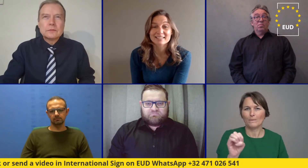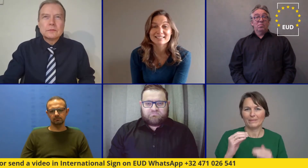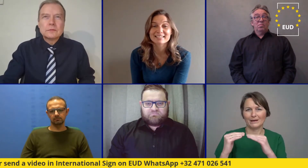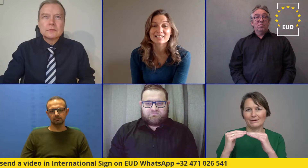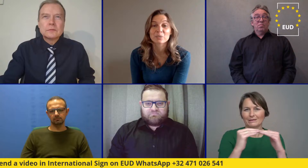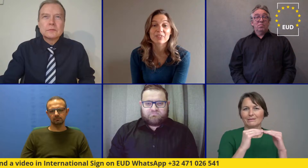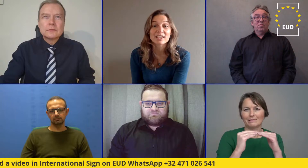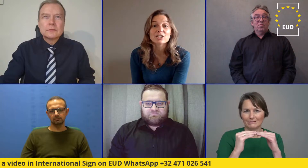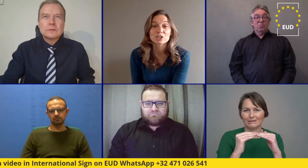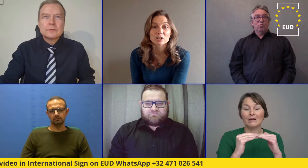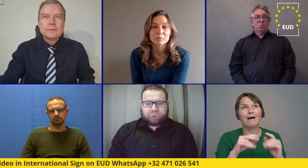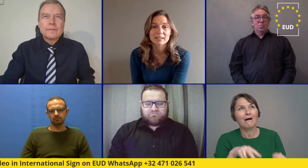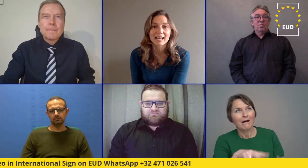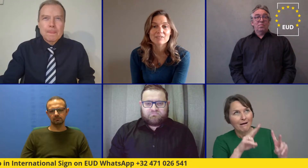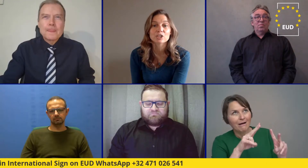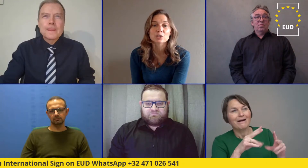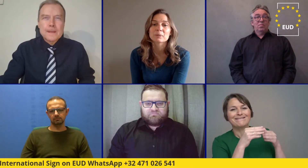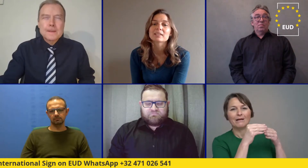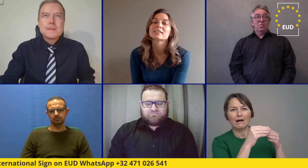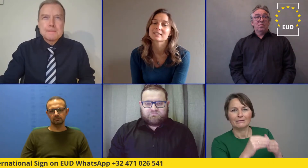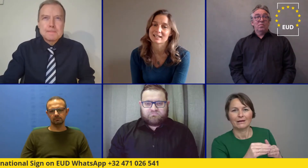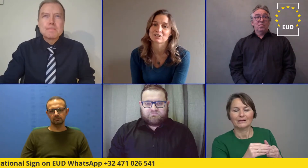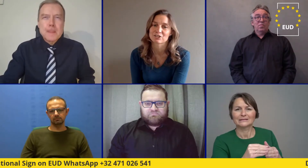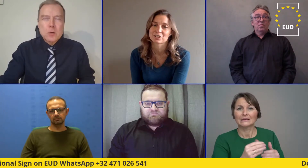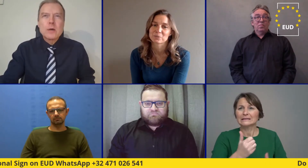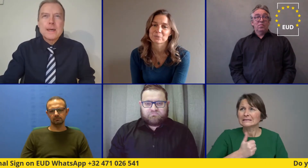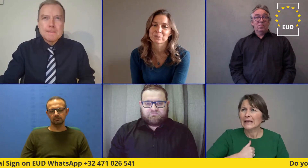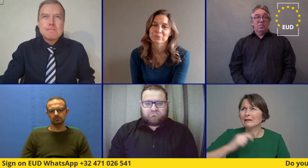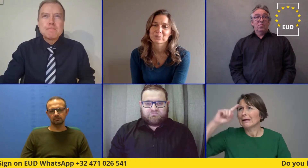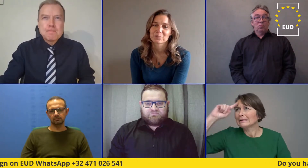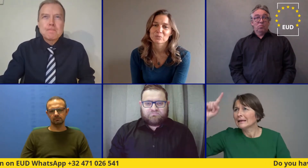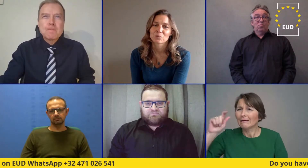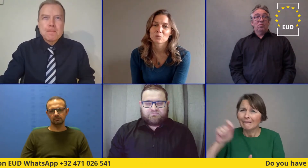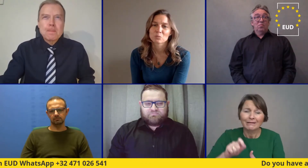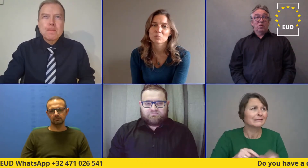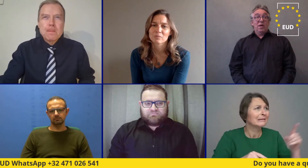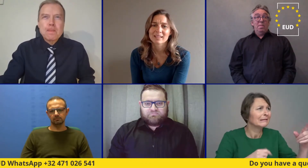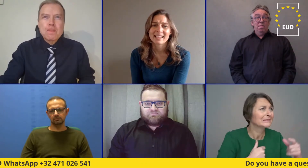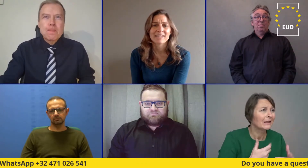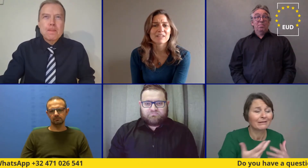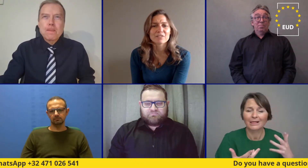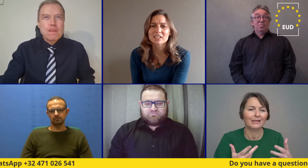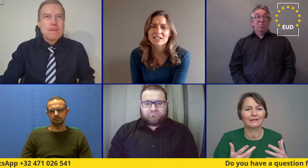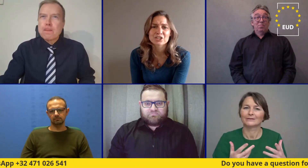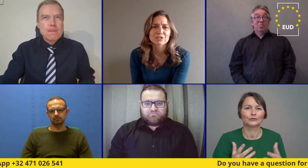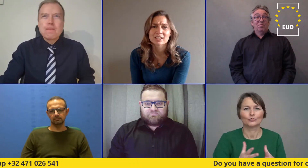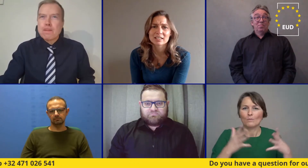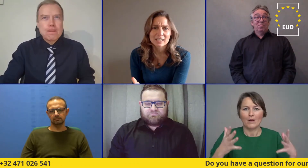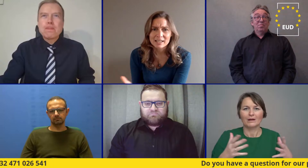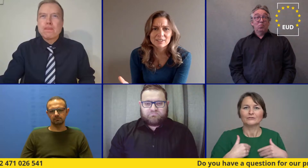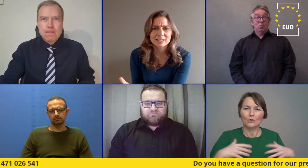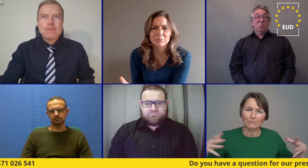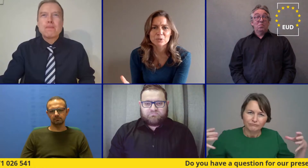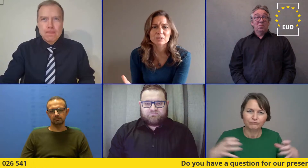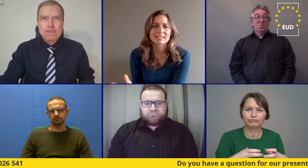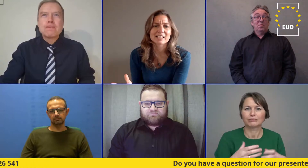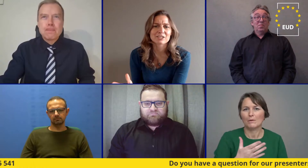practices within Europe and have a European standard. Mm-hmm. Okay. If every country thinks up their own